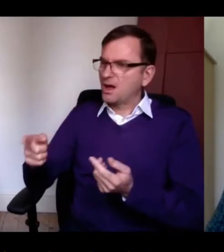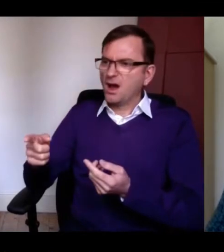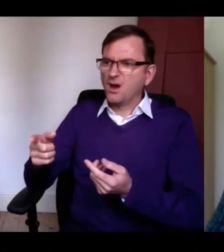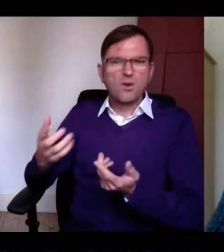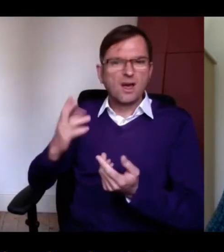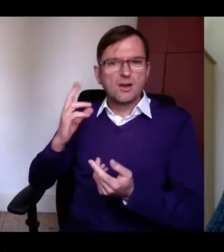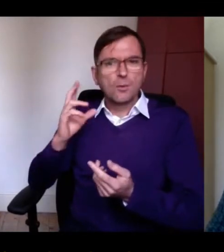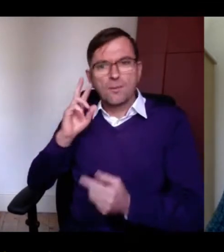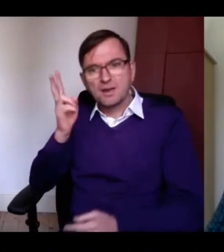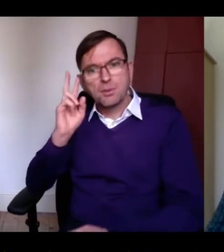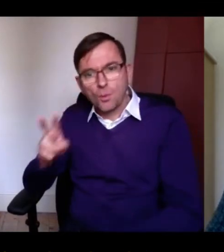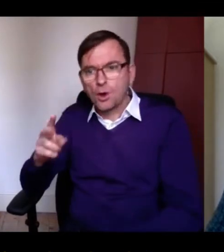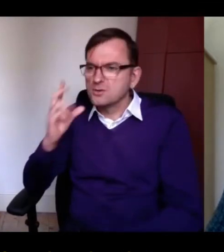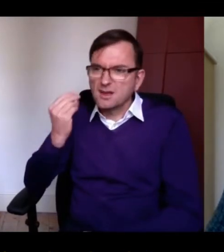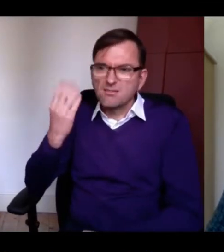um,